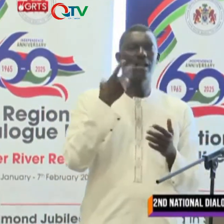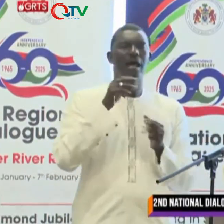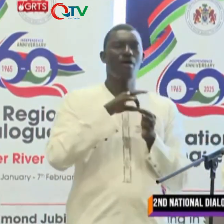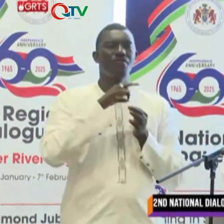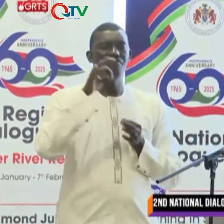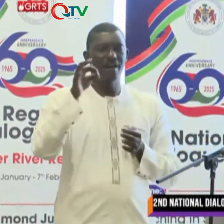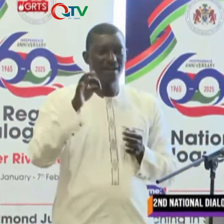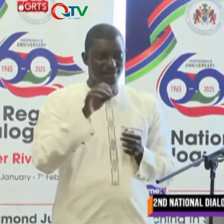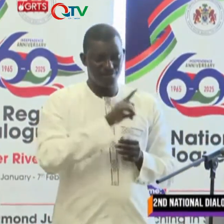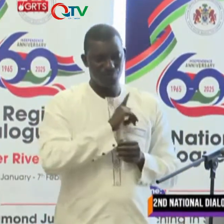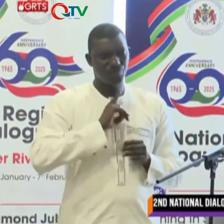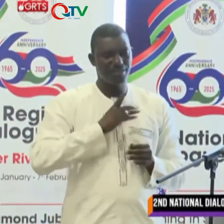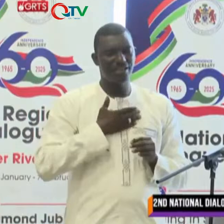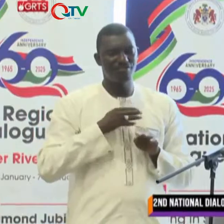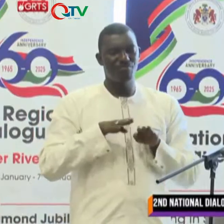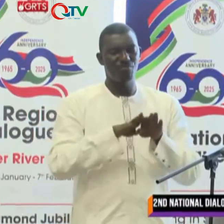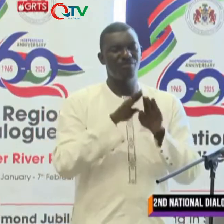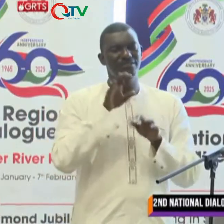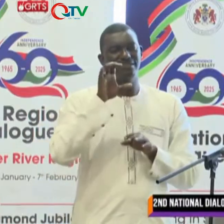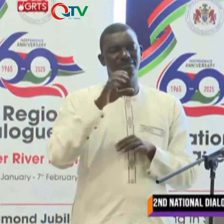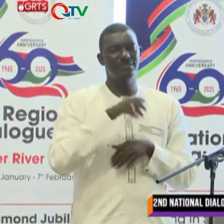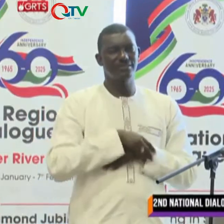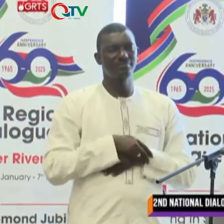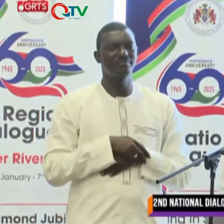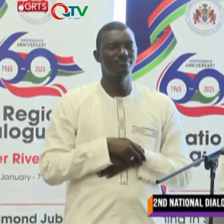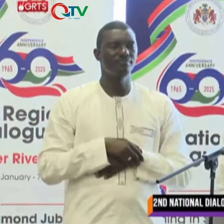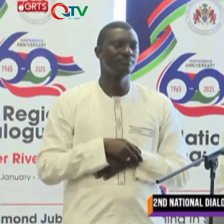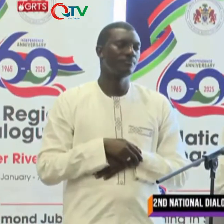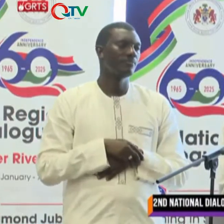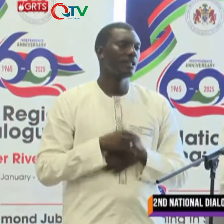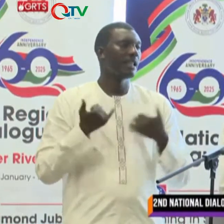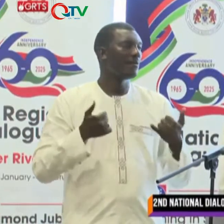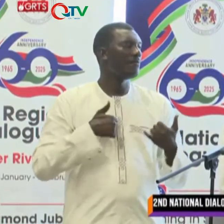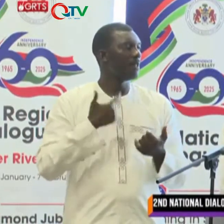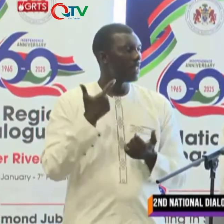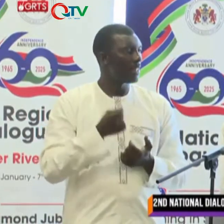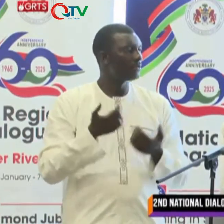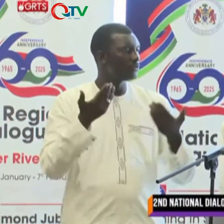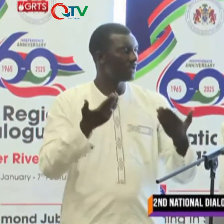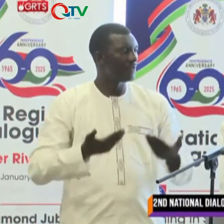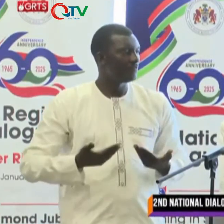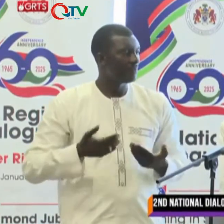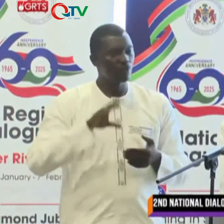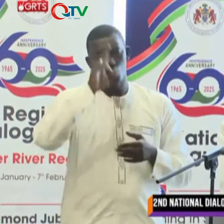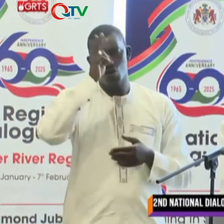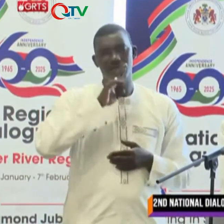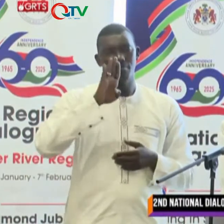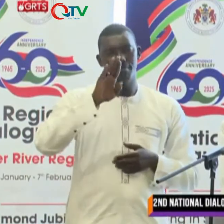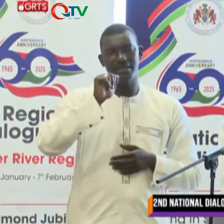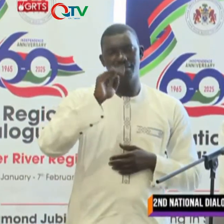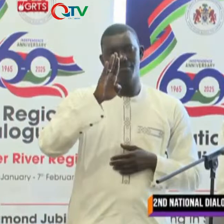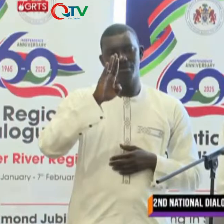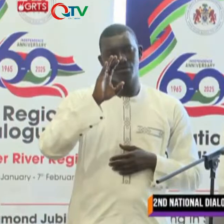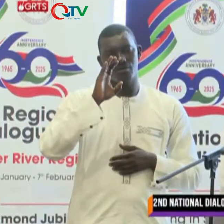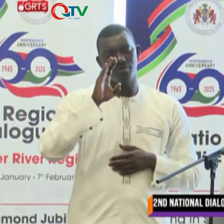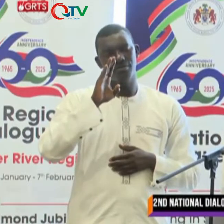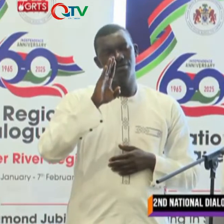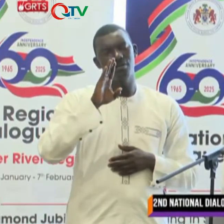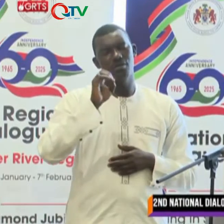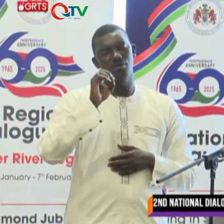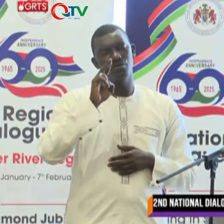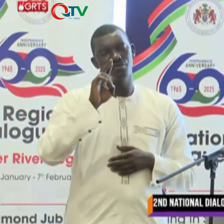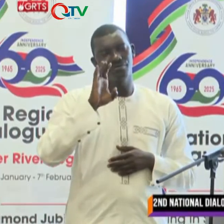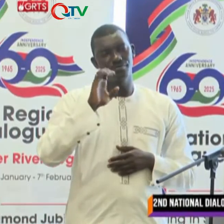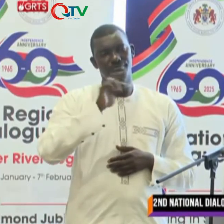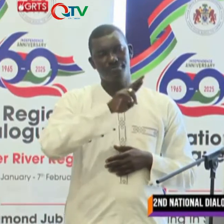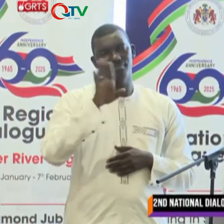far we've come as a nation. On that note, I would like to invite the Honorable Babukar Boy, Minister of Public